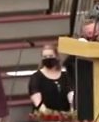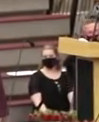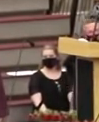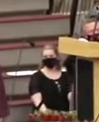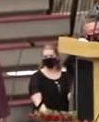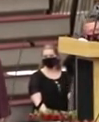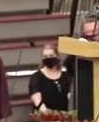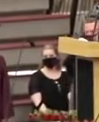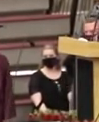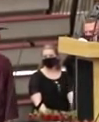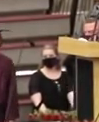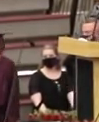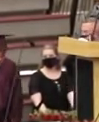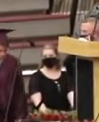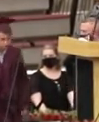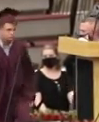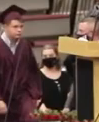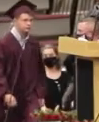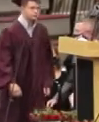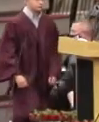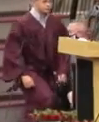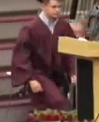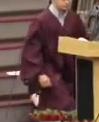James Andrew Earl Mills.